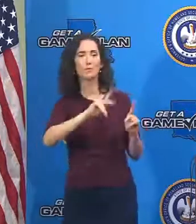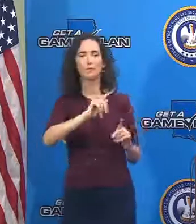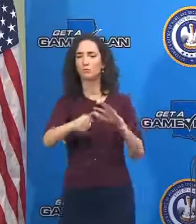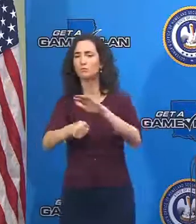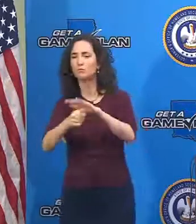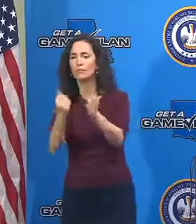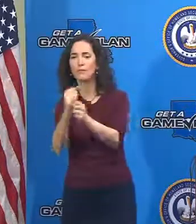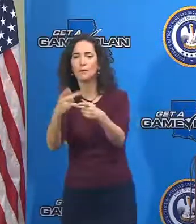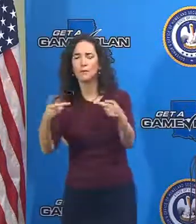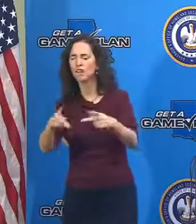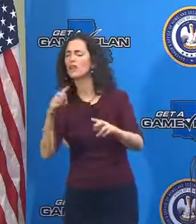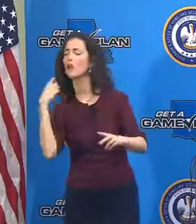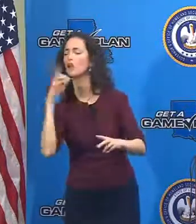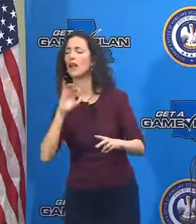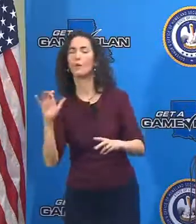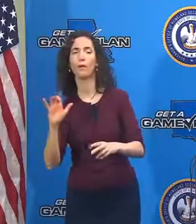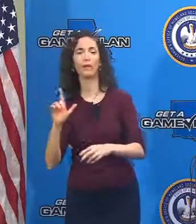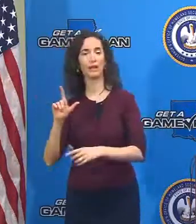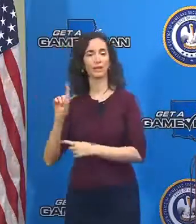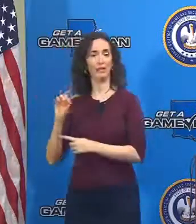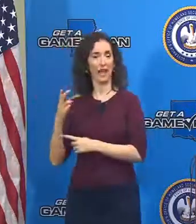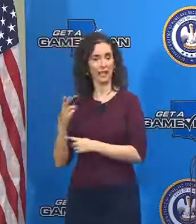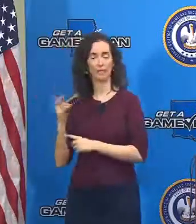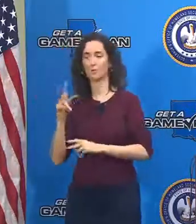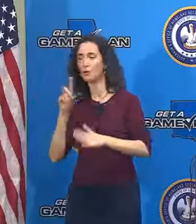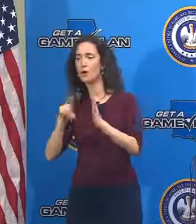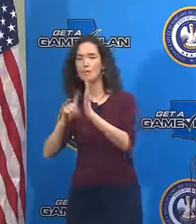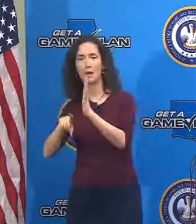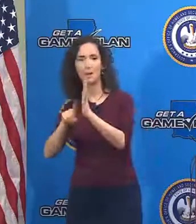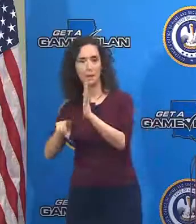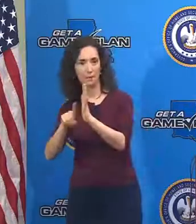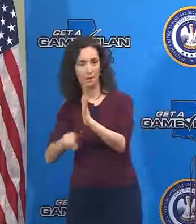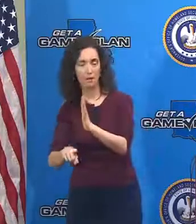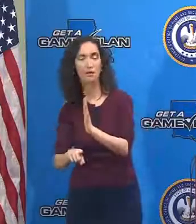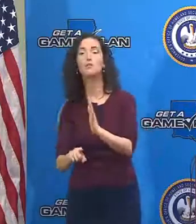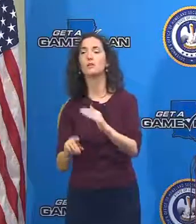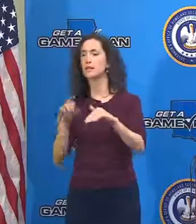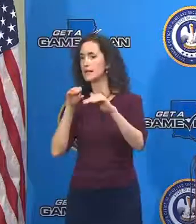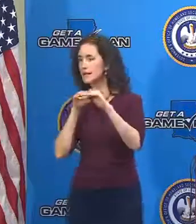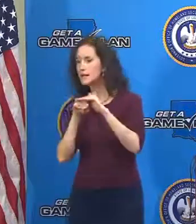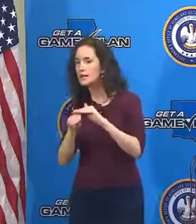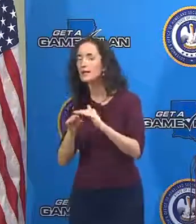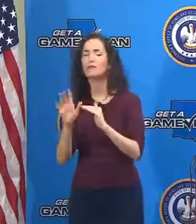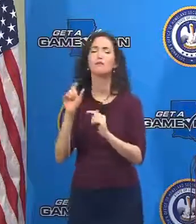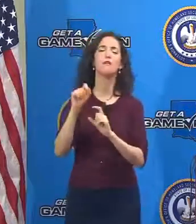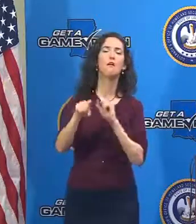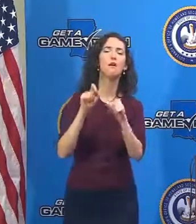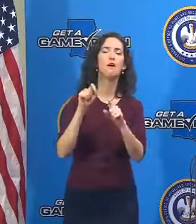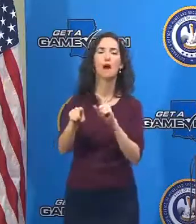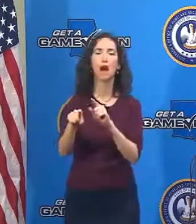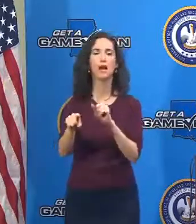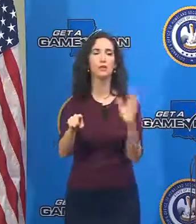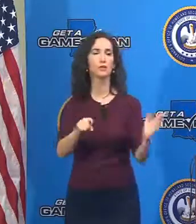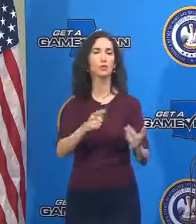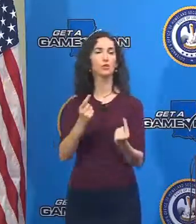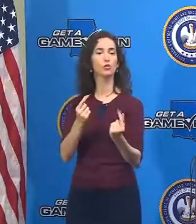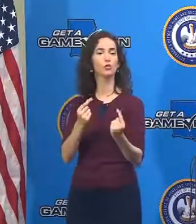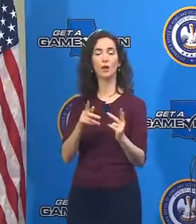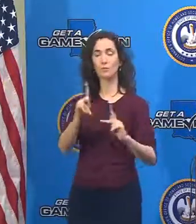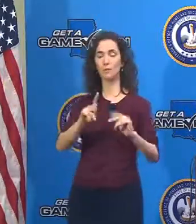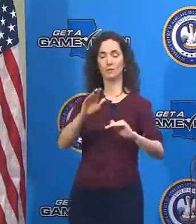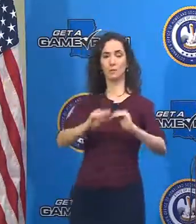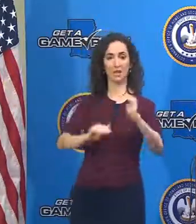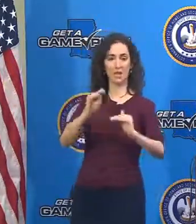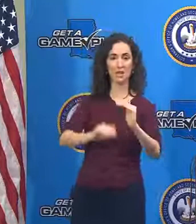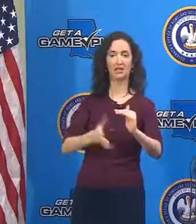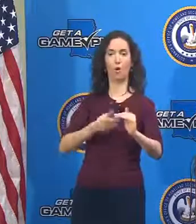post-landfall, LDH surveyors and inspectors, instead of being provided necessary information, were prohibited by the facilities